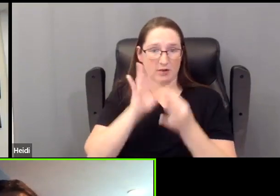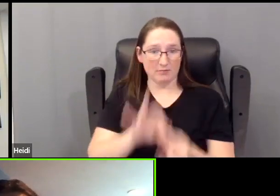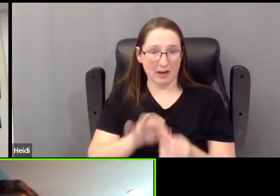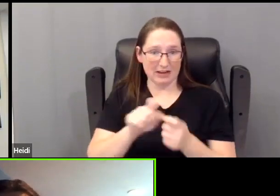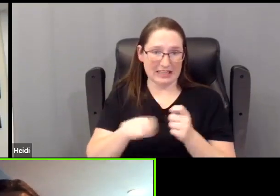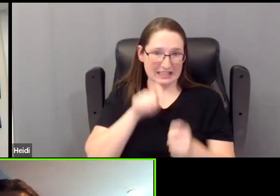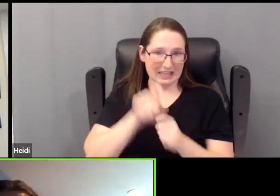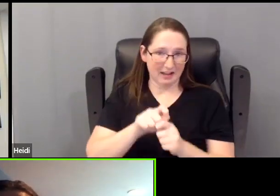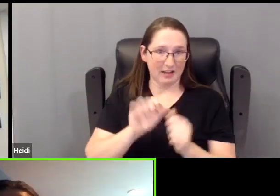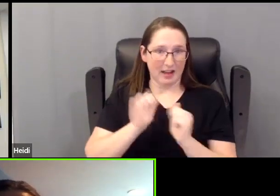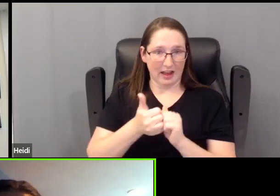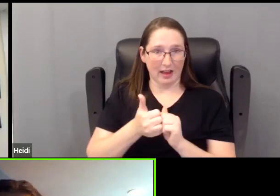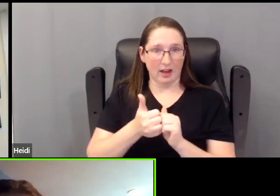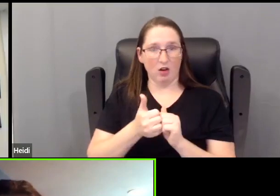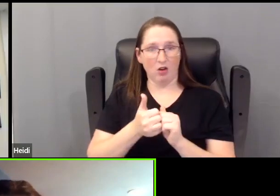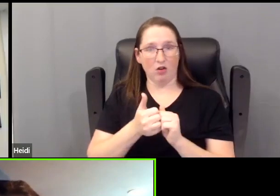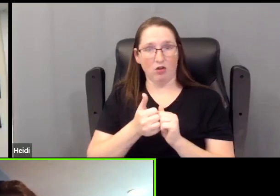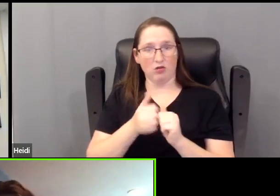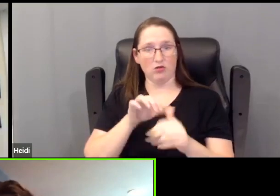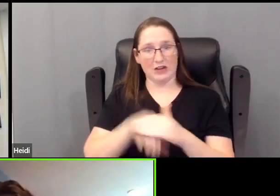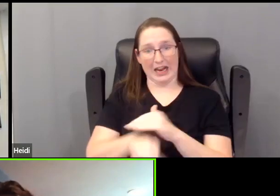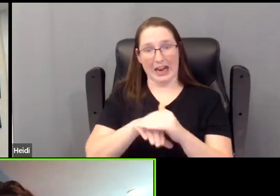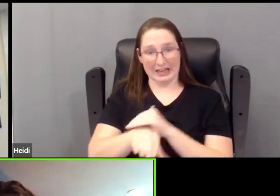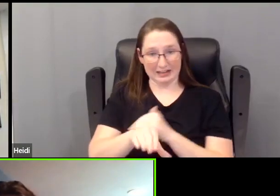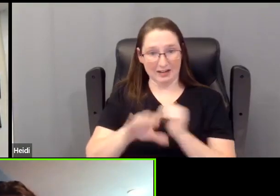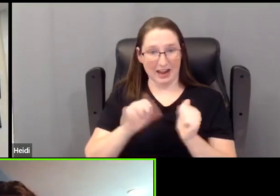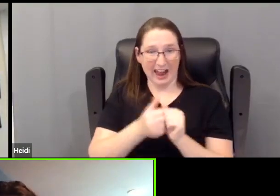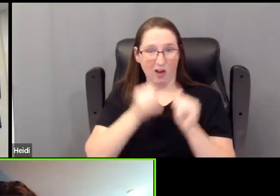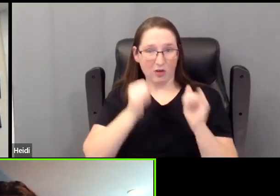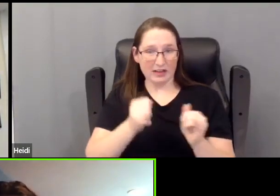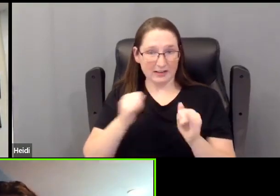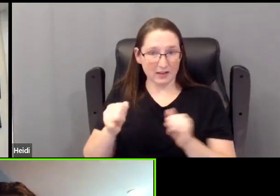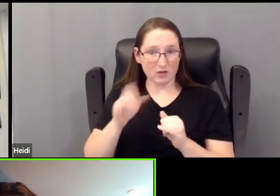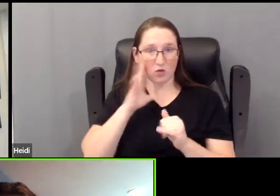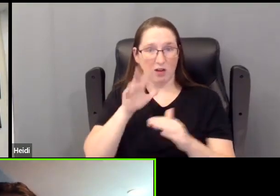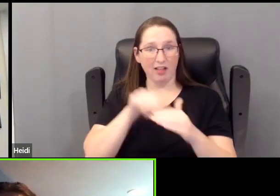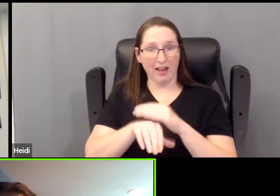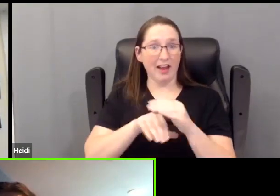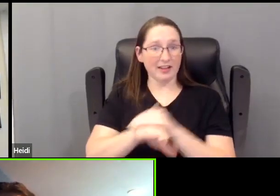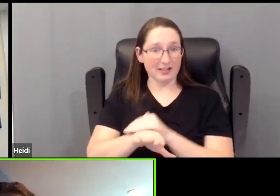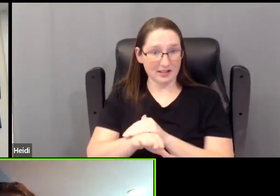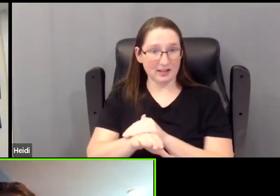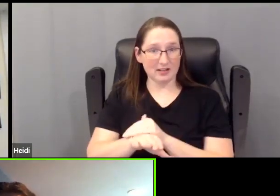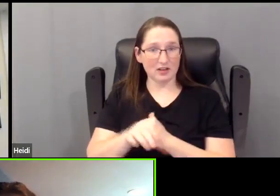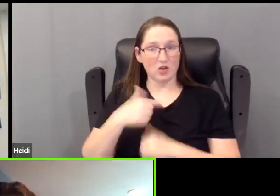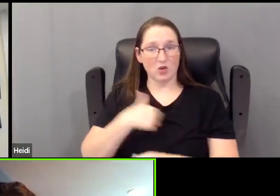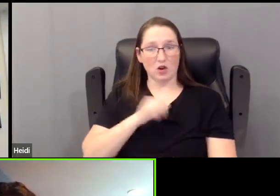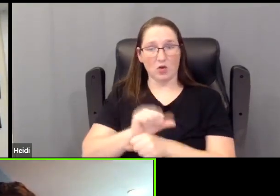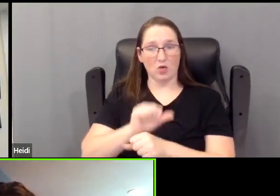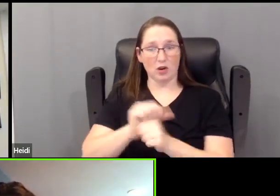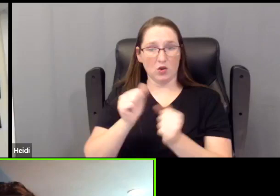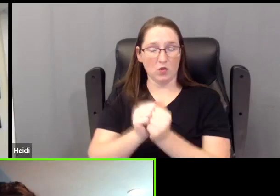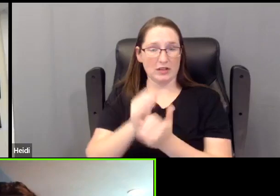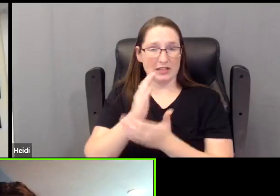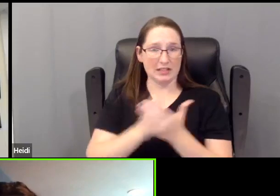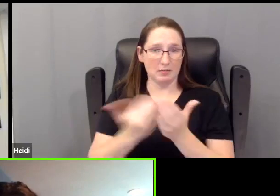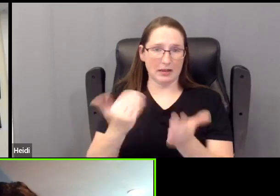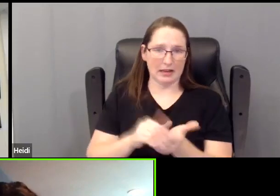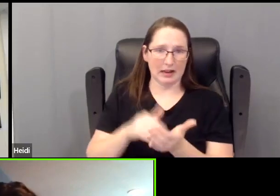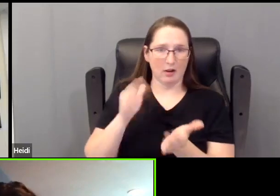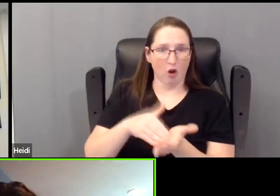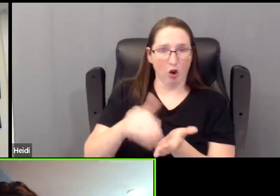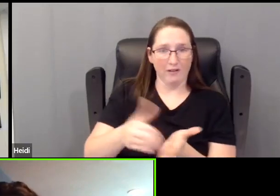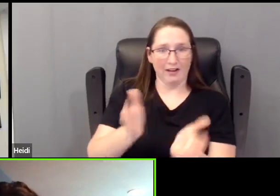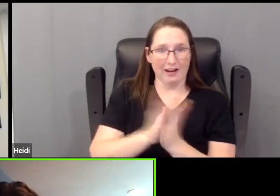exactly how you access that, how individuals would access that. We're working on some, again, frequently